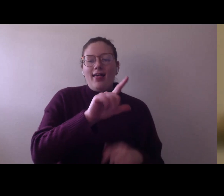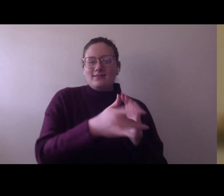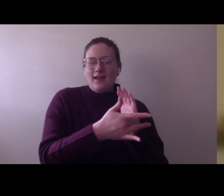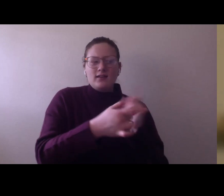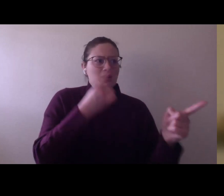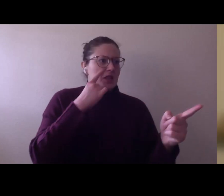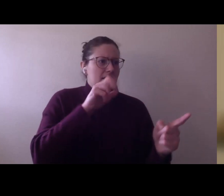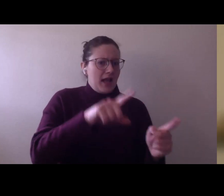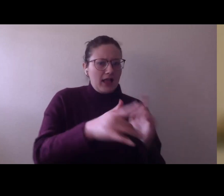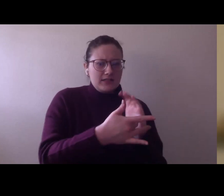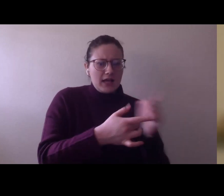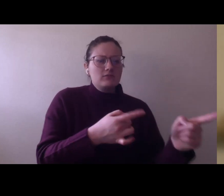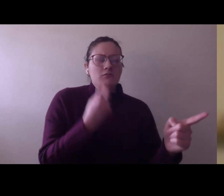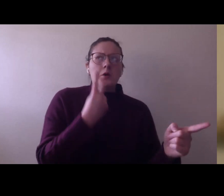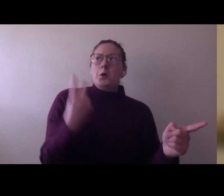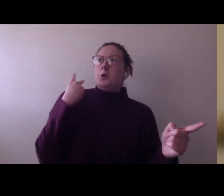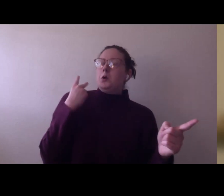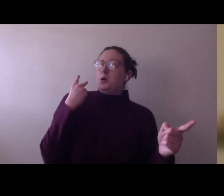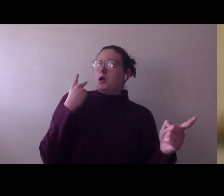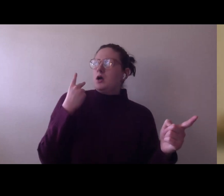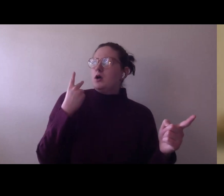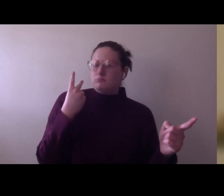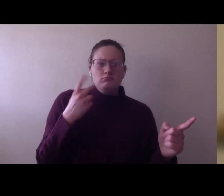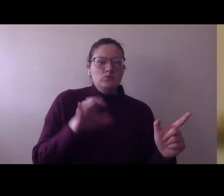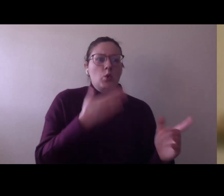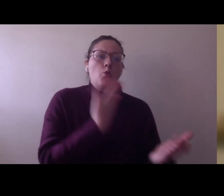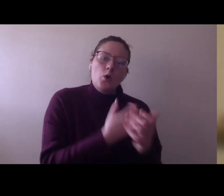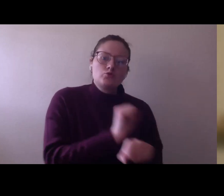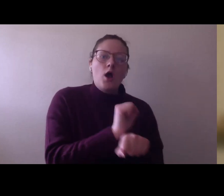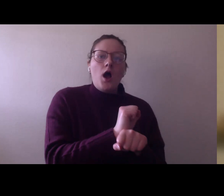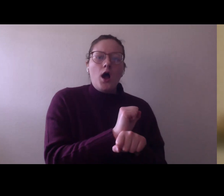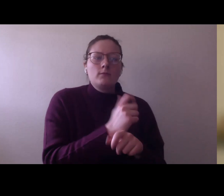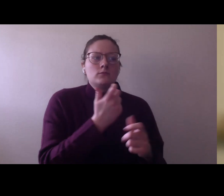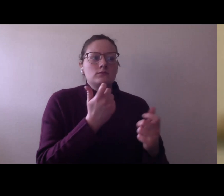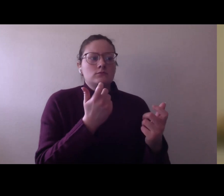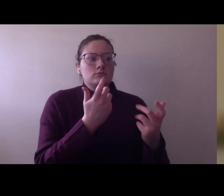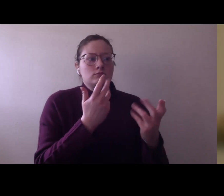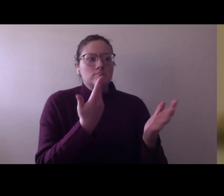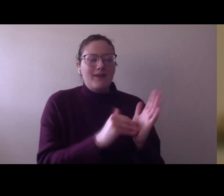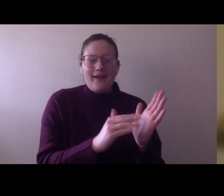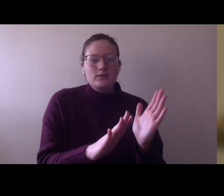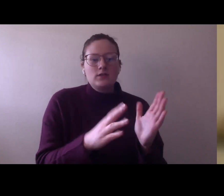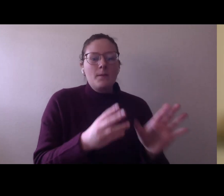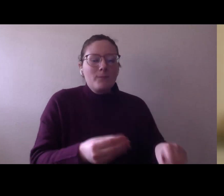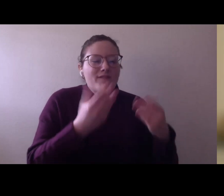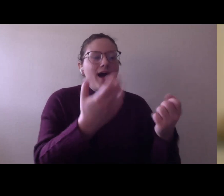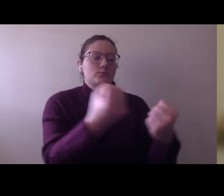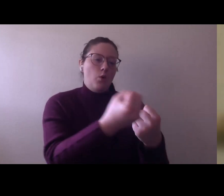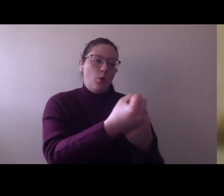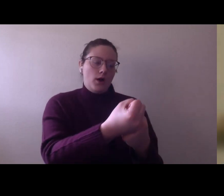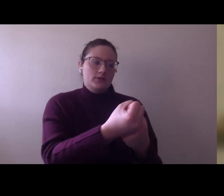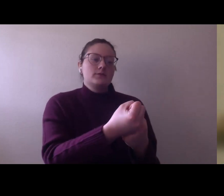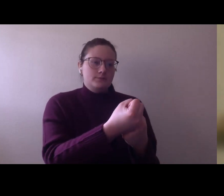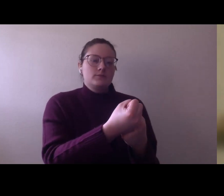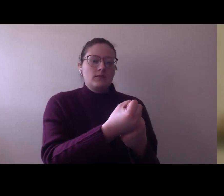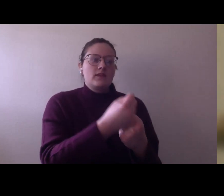Caltech, looking back, also did a very good job in, again, in providing the support